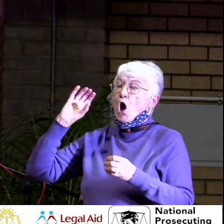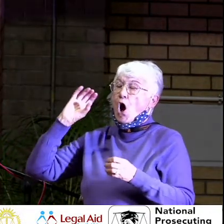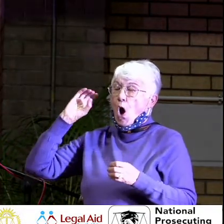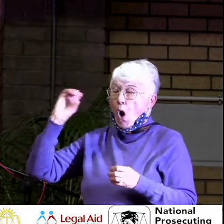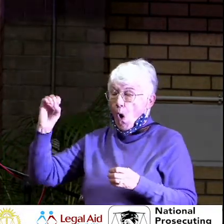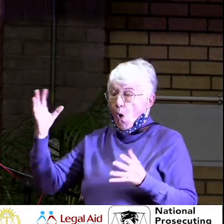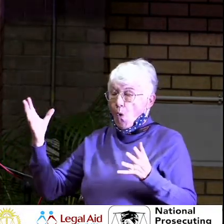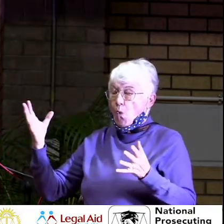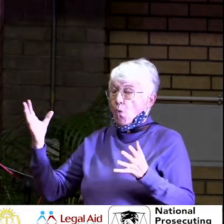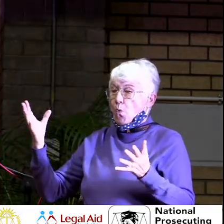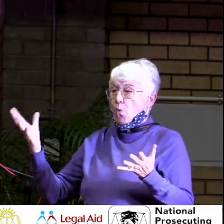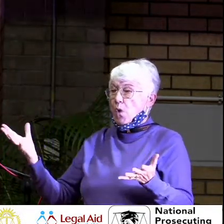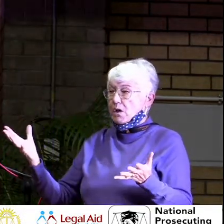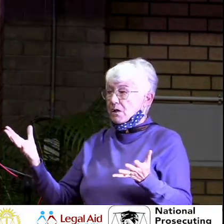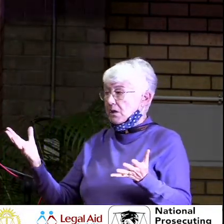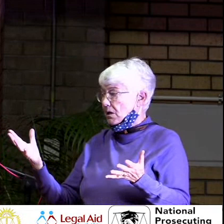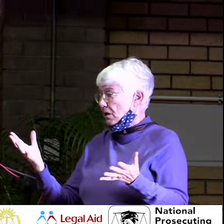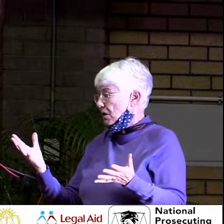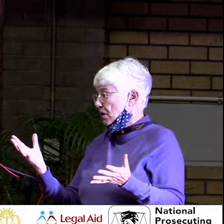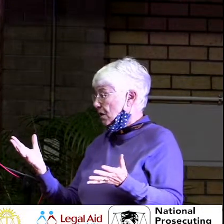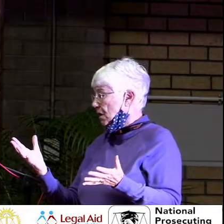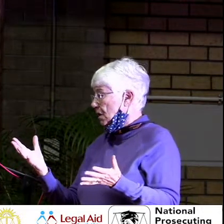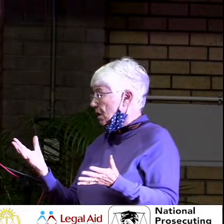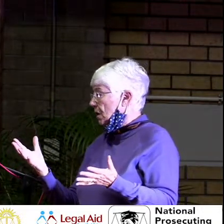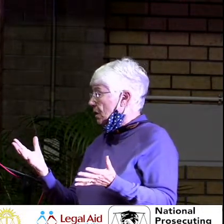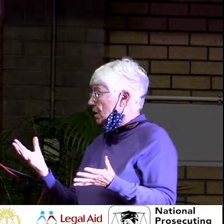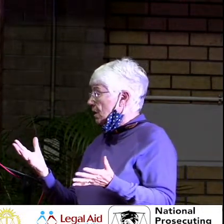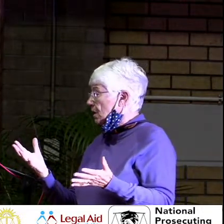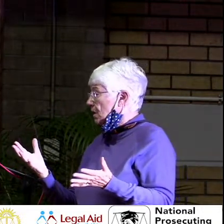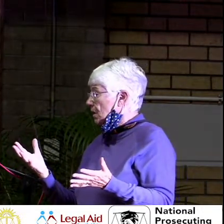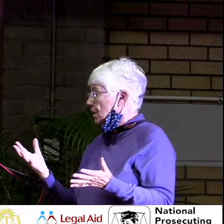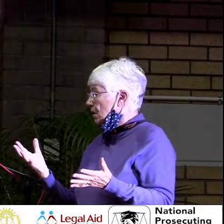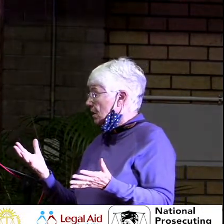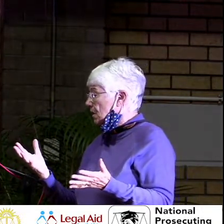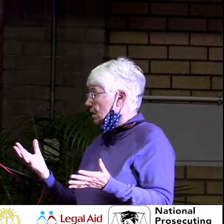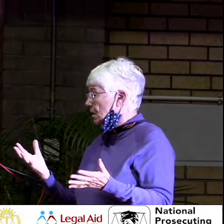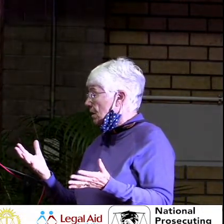not run by the department. So